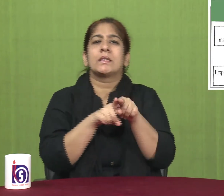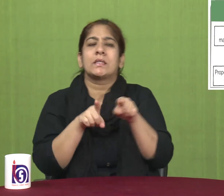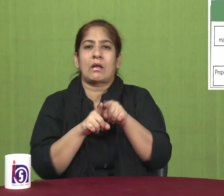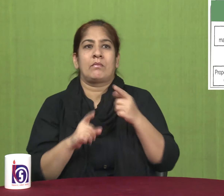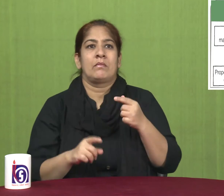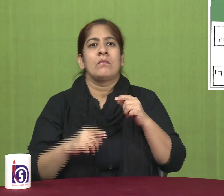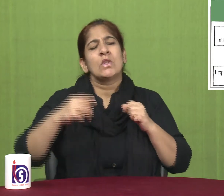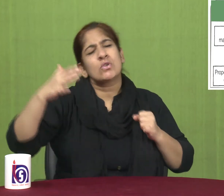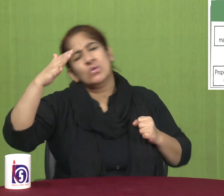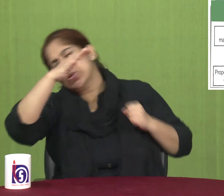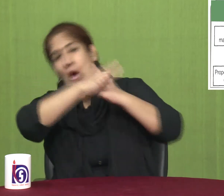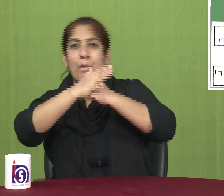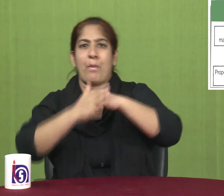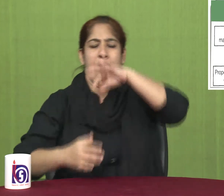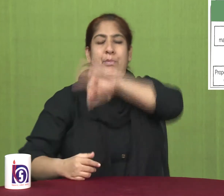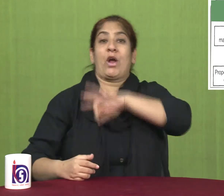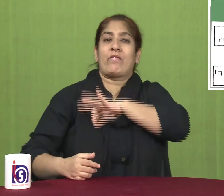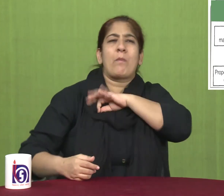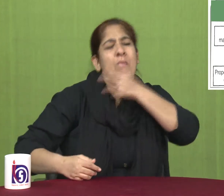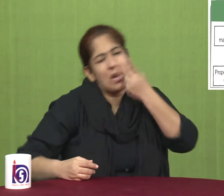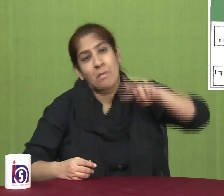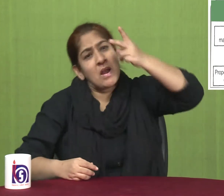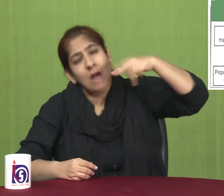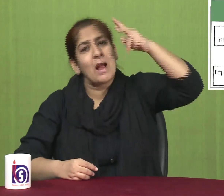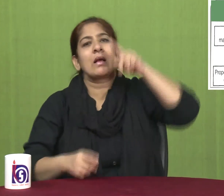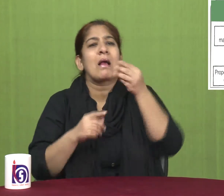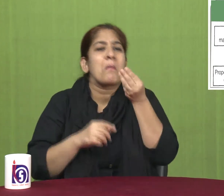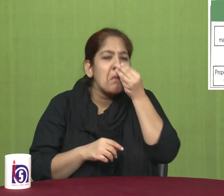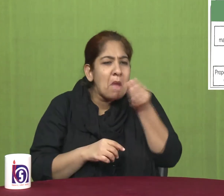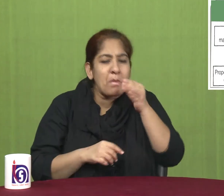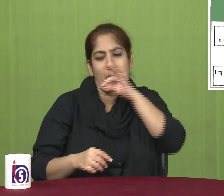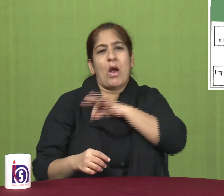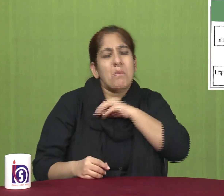maximization is a word which can be given